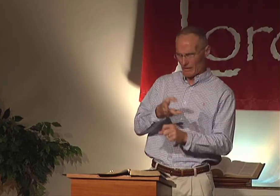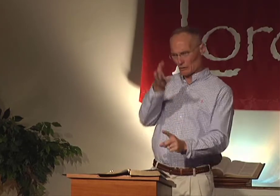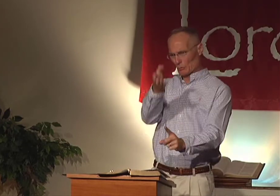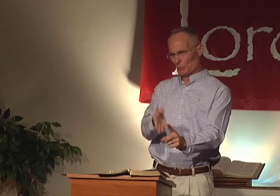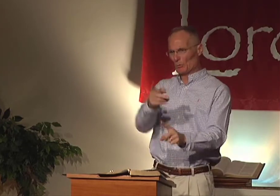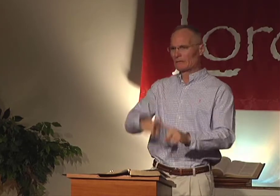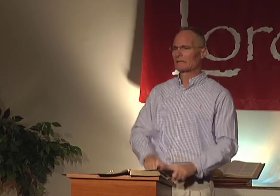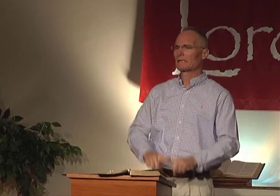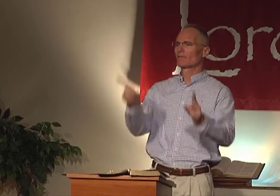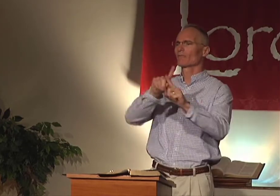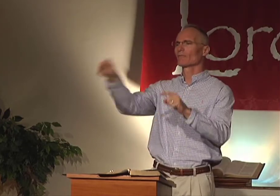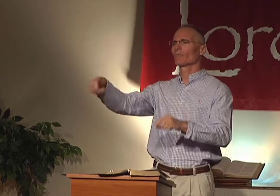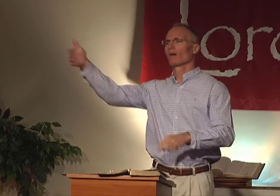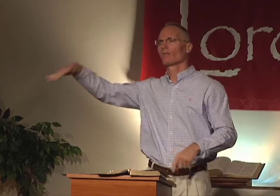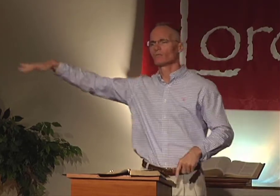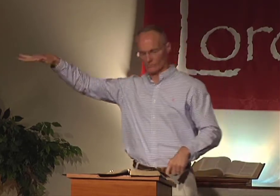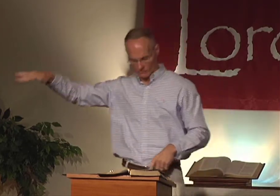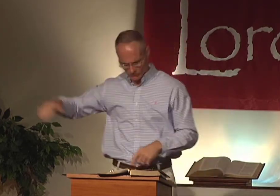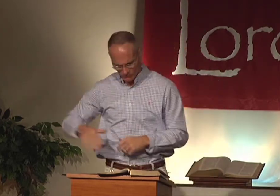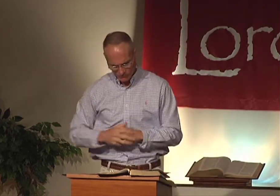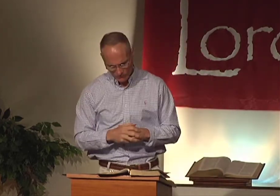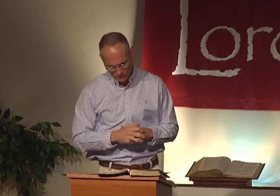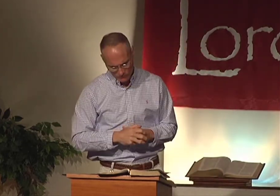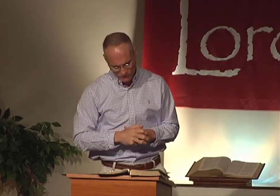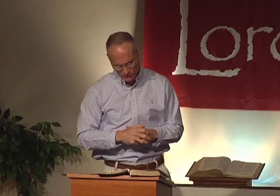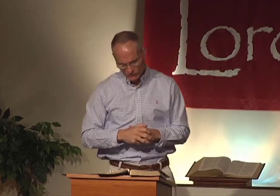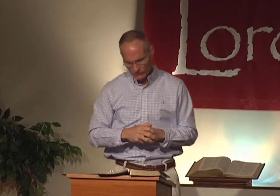This challenge, who makes you different from anyone else?